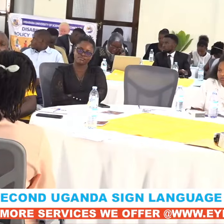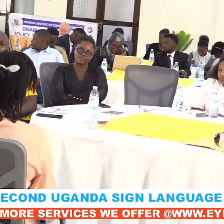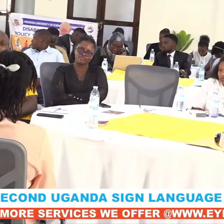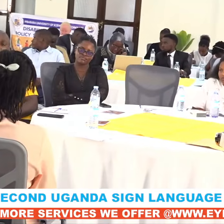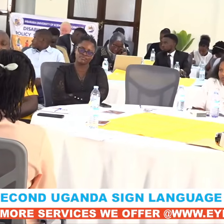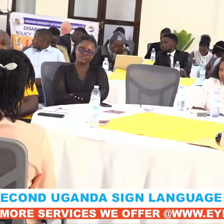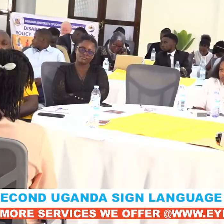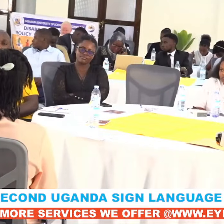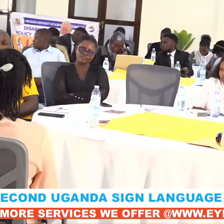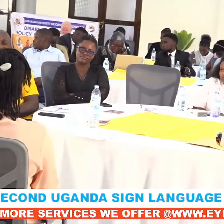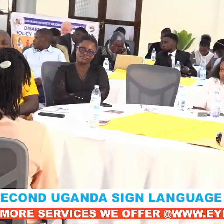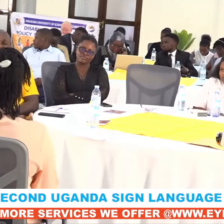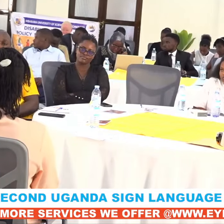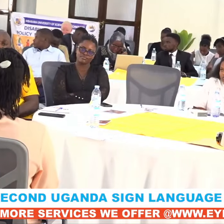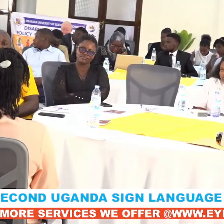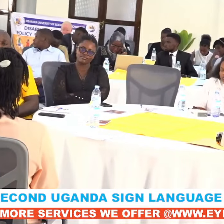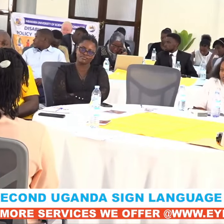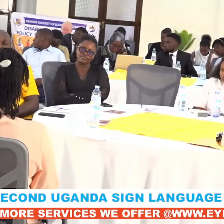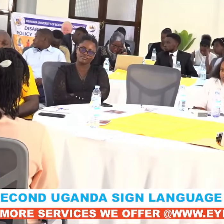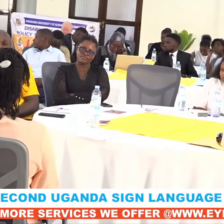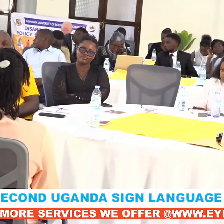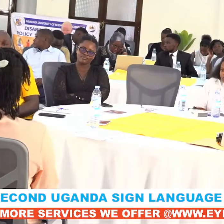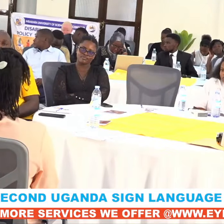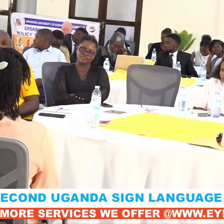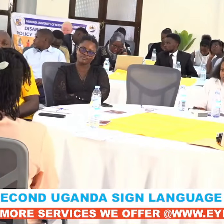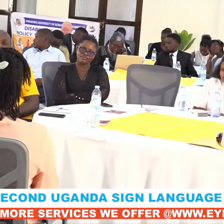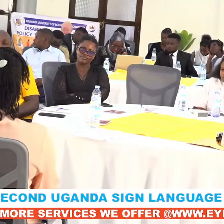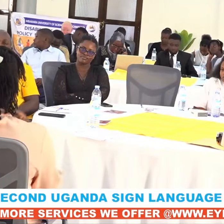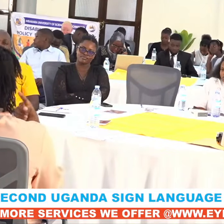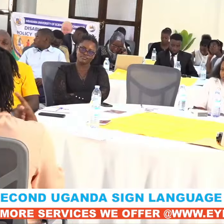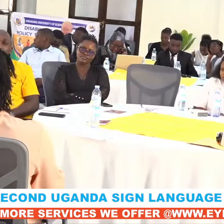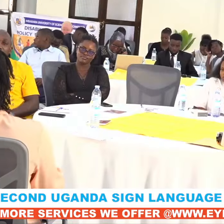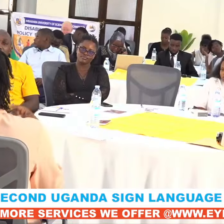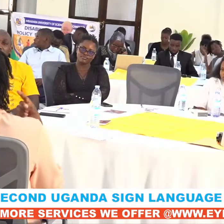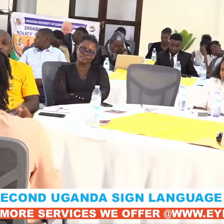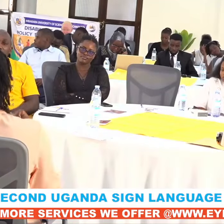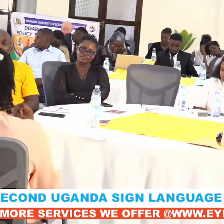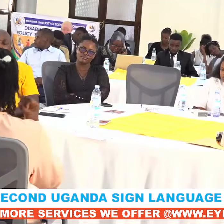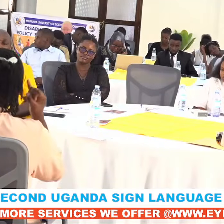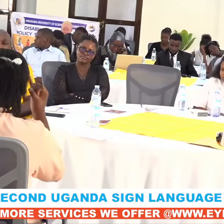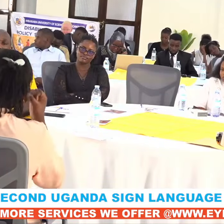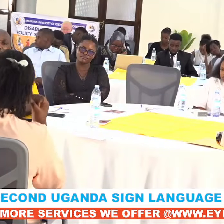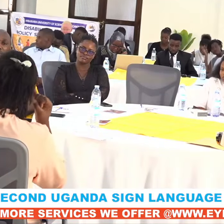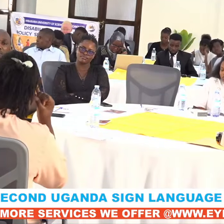So it's about continuous thinking, integrated thinking.